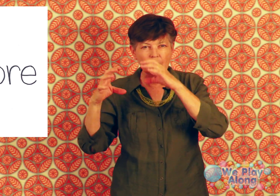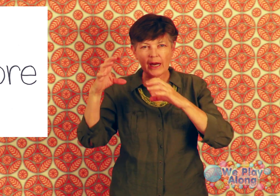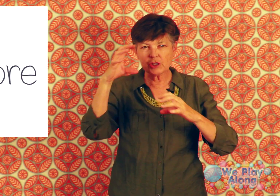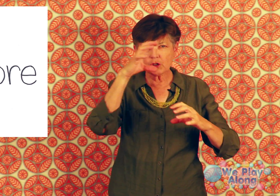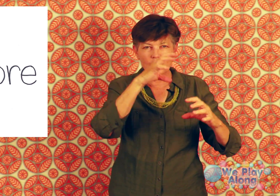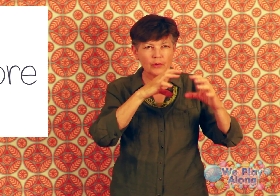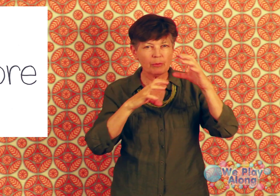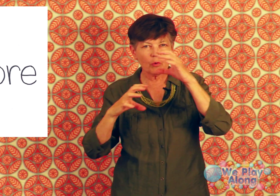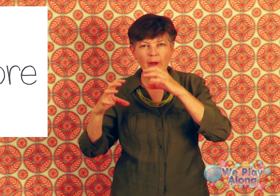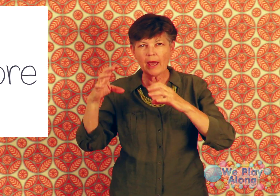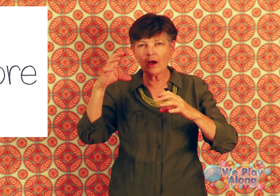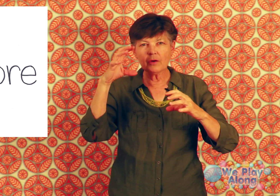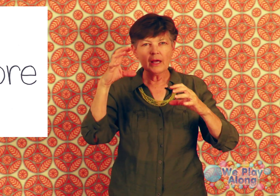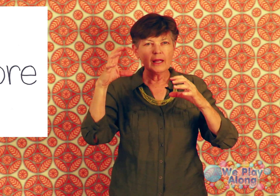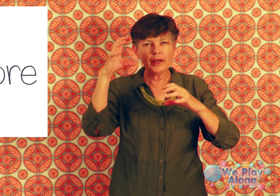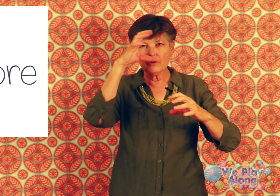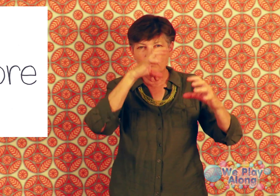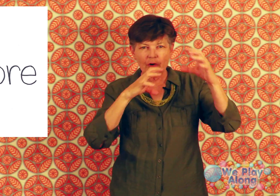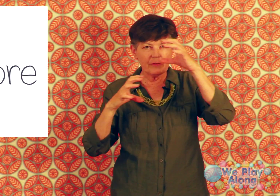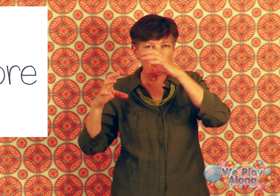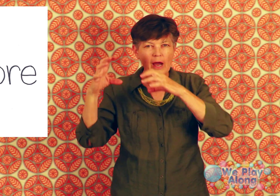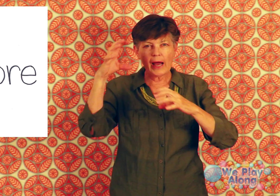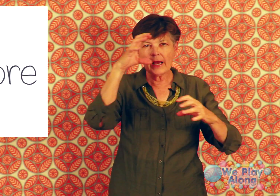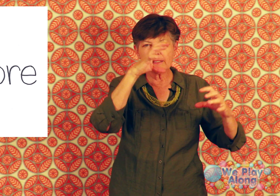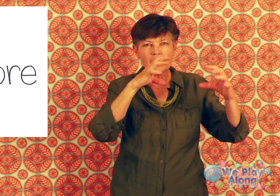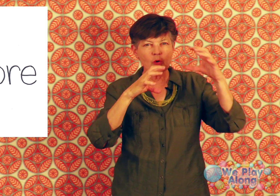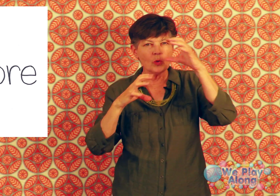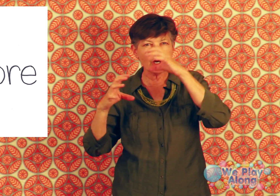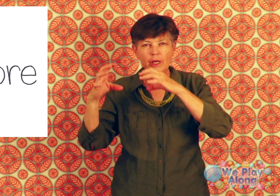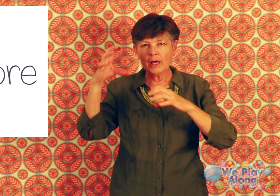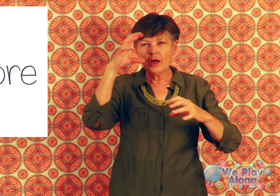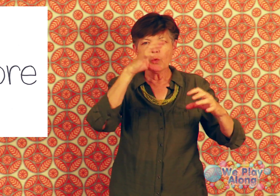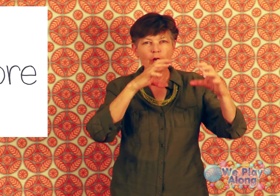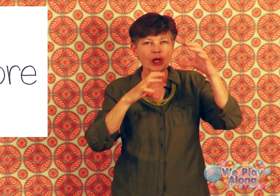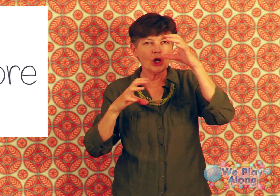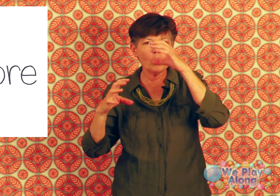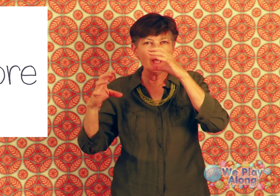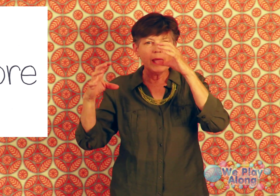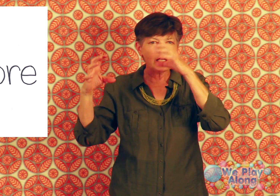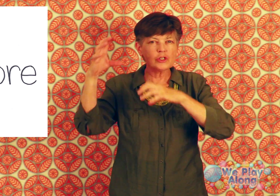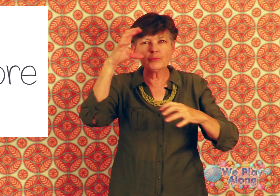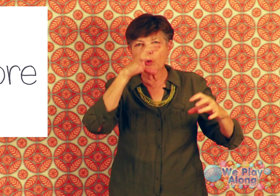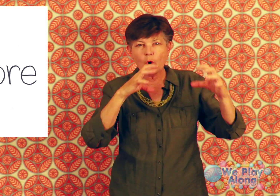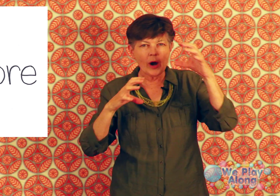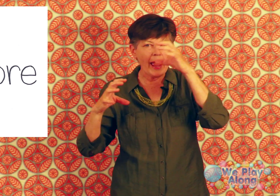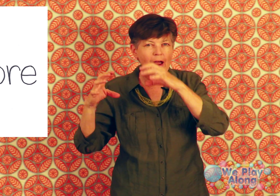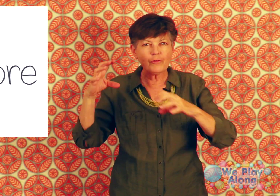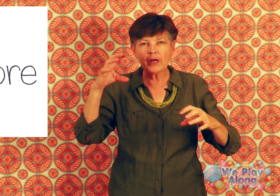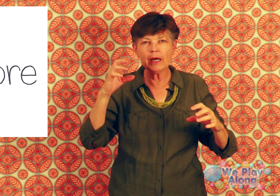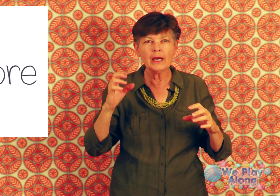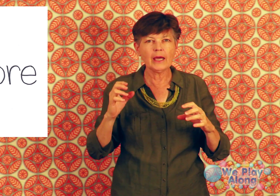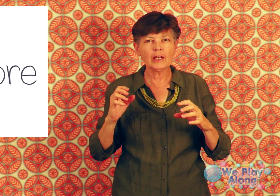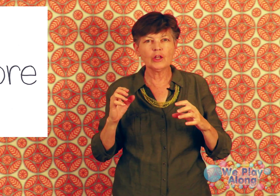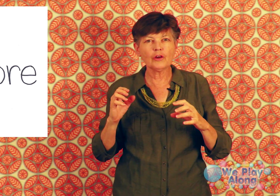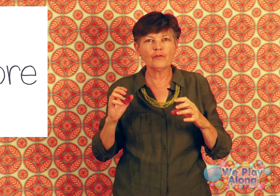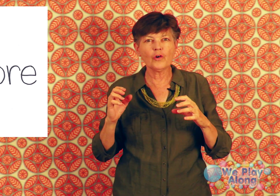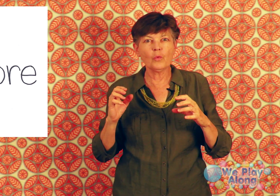kind of circle them around, like in front of your eyes, like, ooh, we're gonna go explore Africa and look for